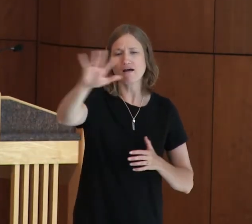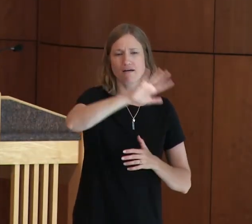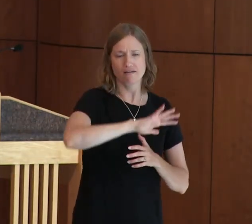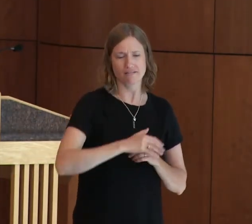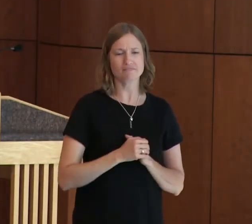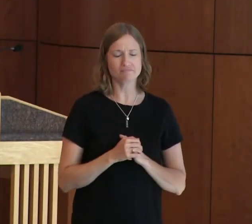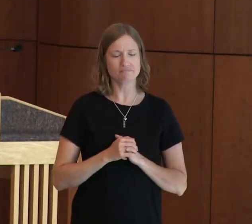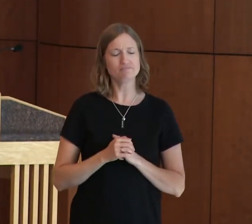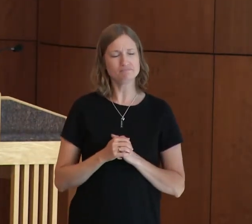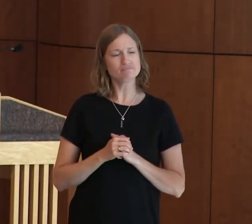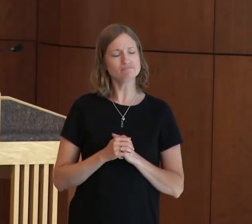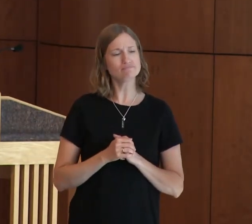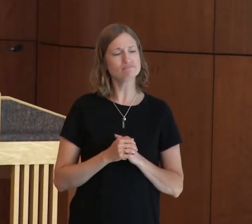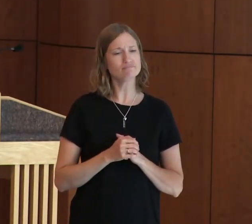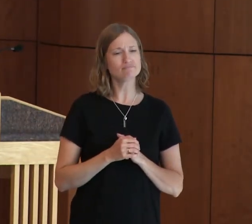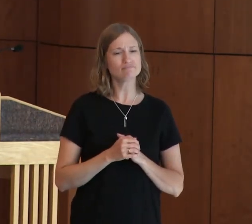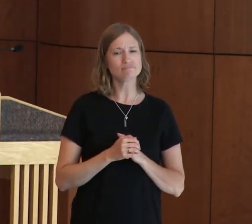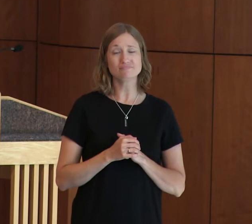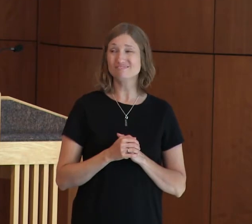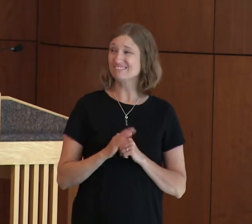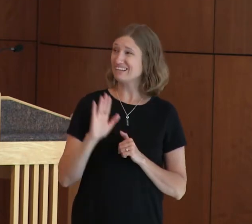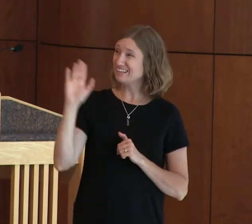And that we see God's steadfast love around us.